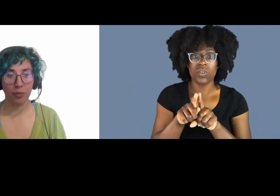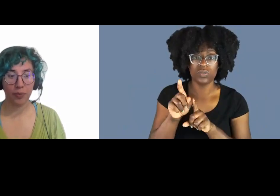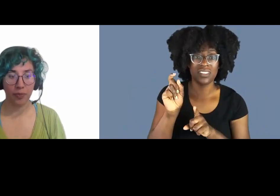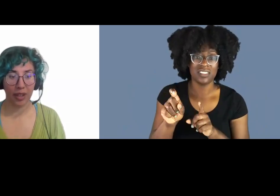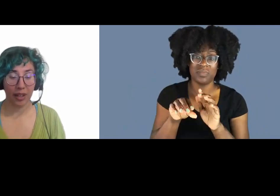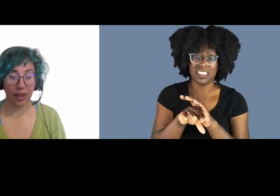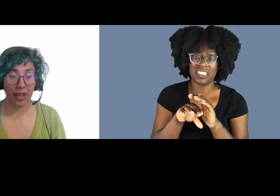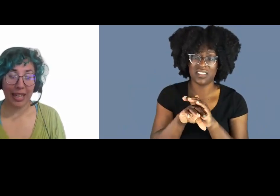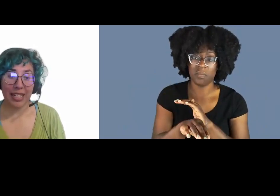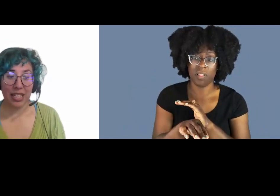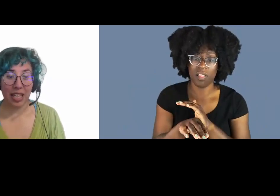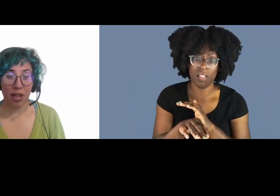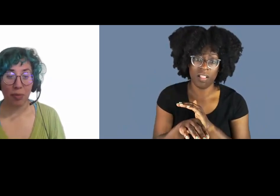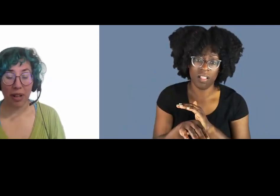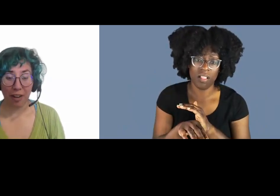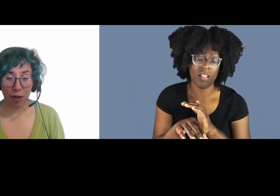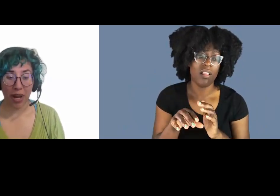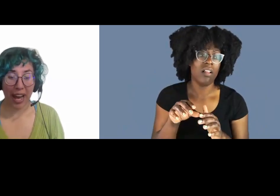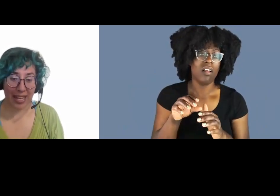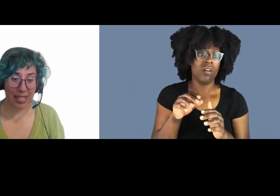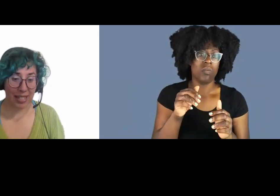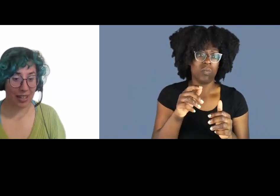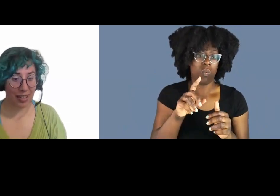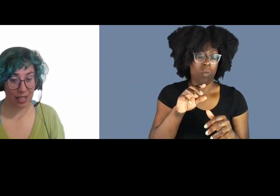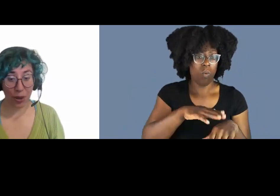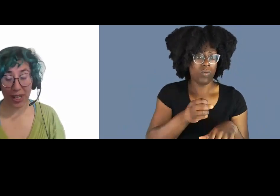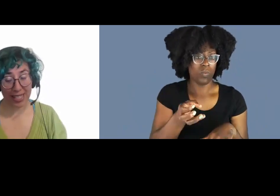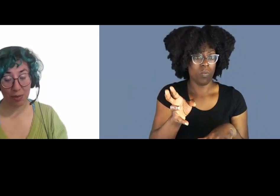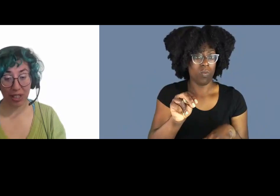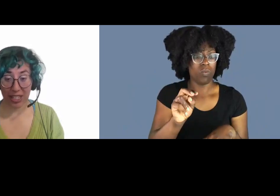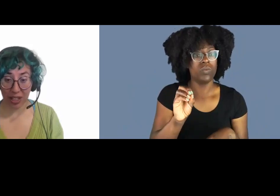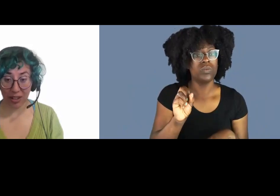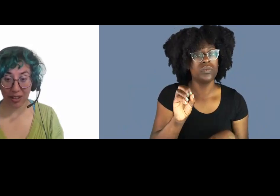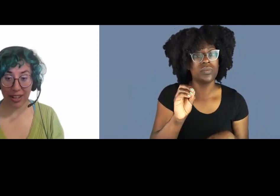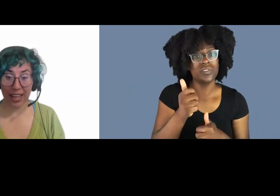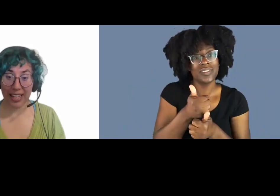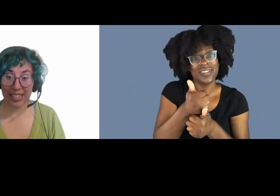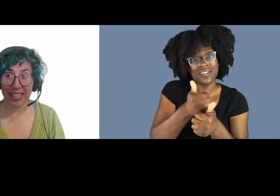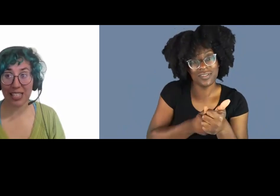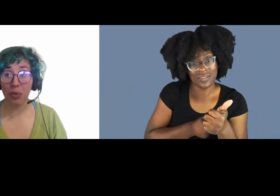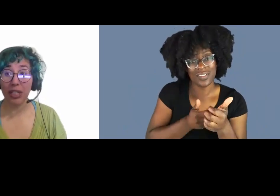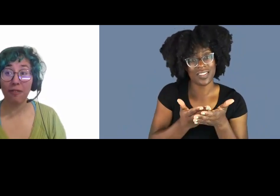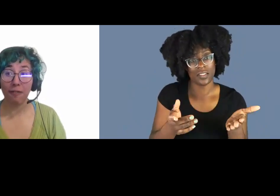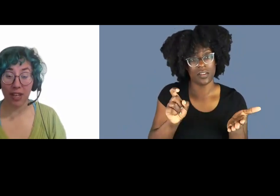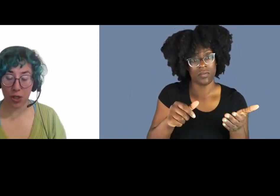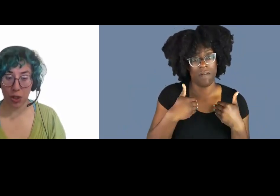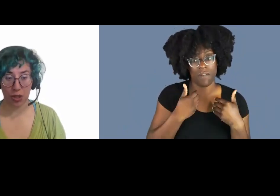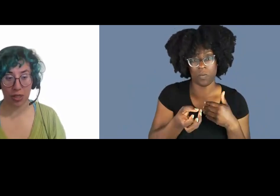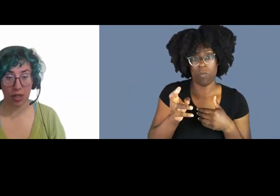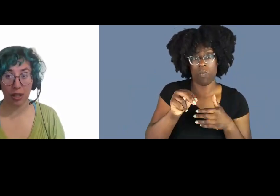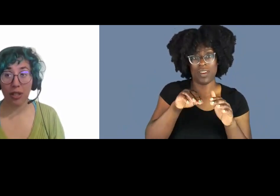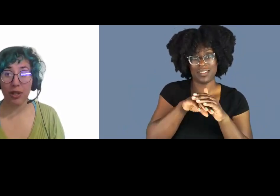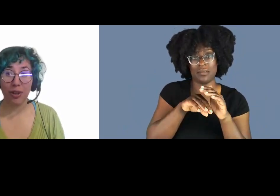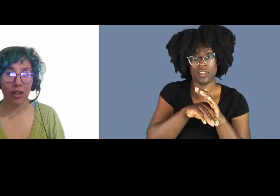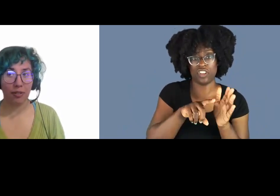own. Each email platform has its own accessibility checker and accessibility